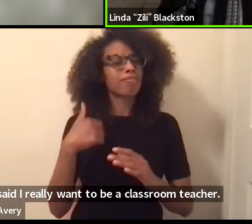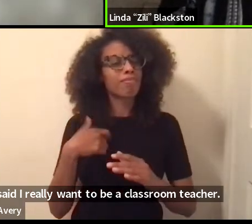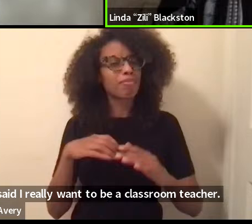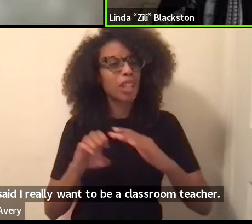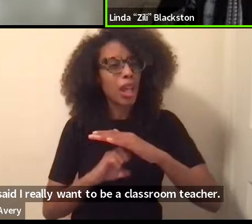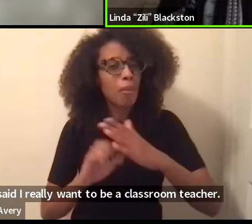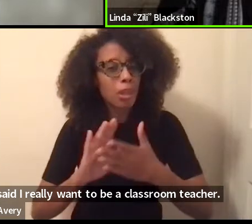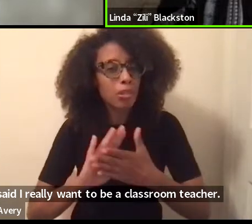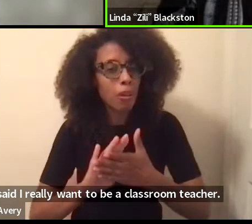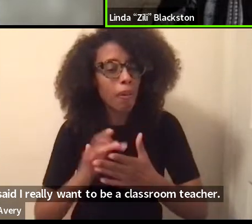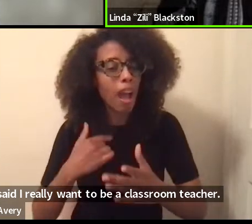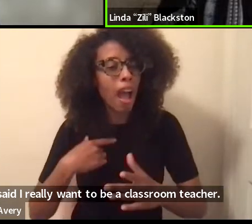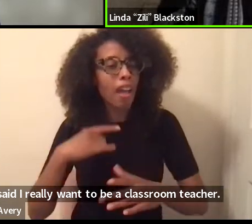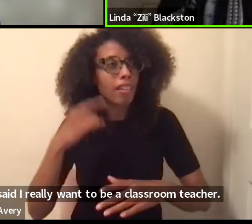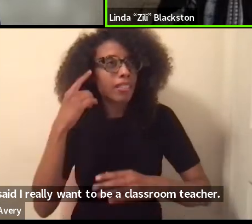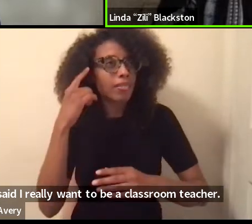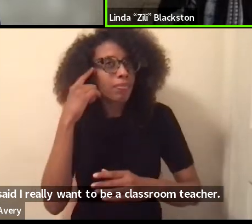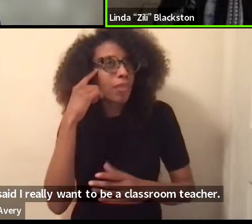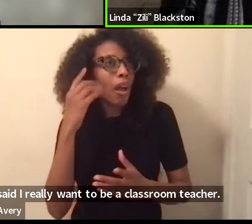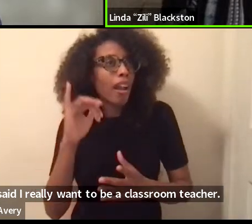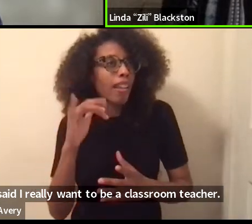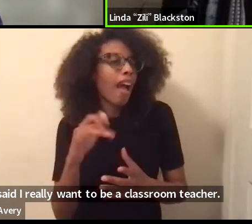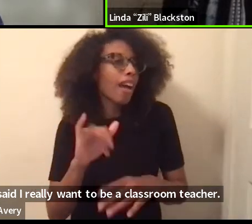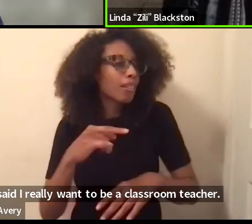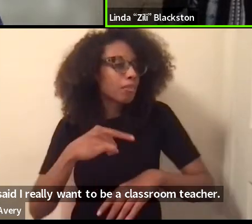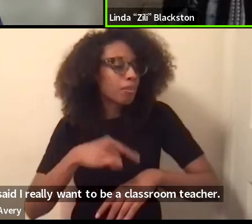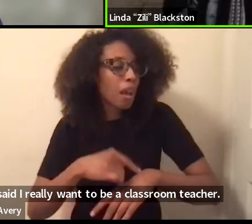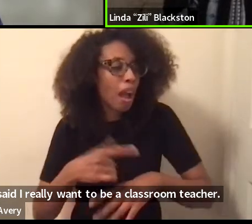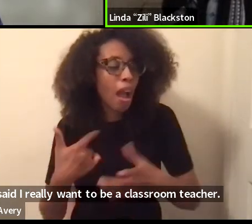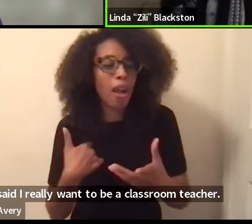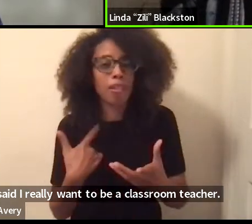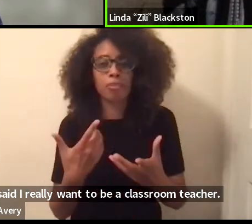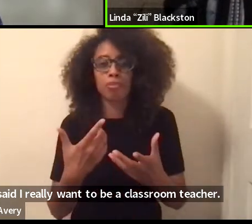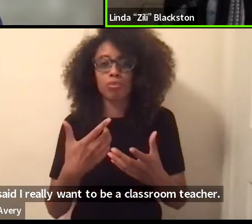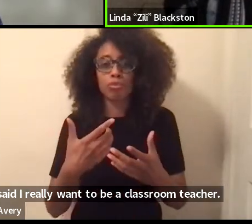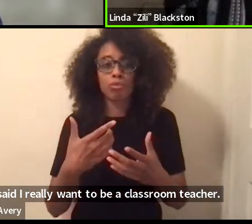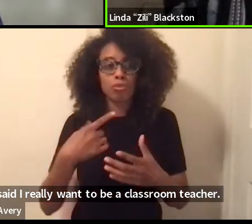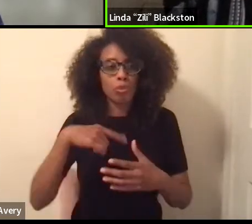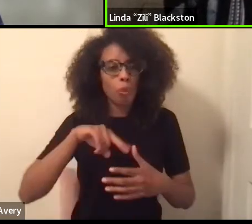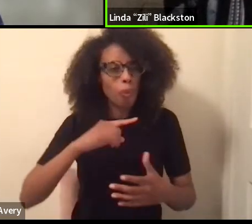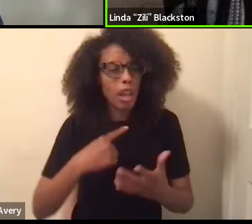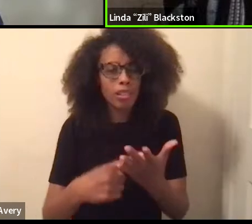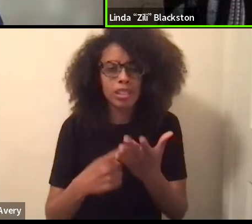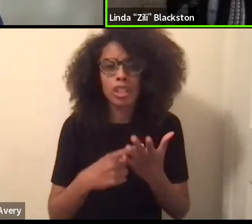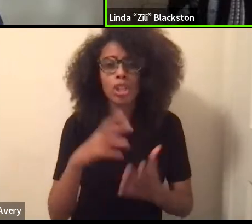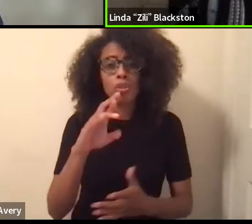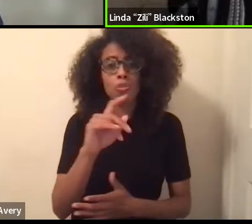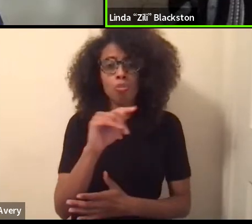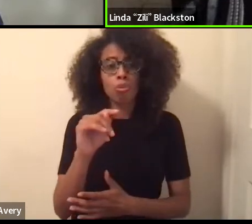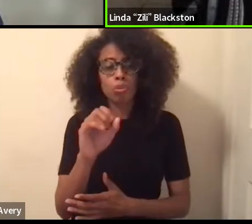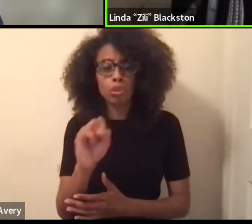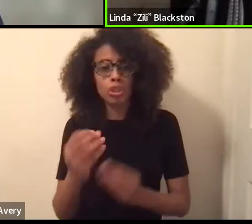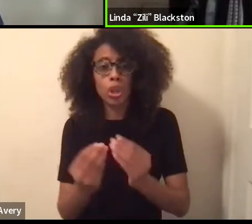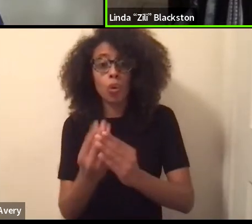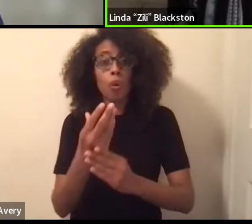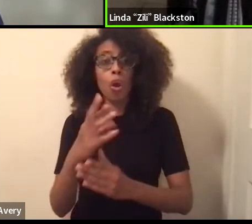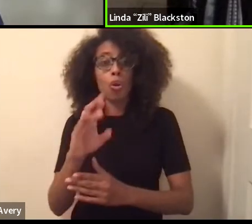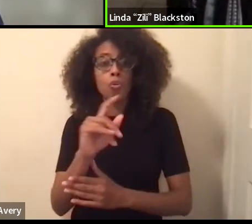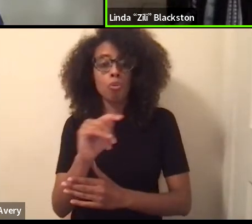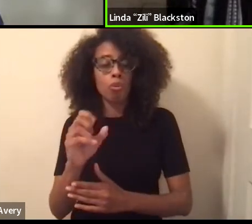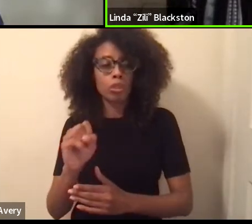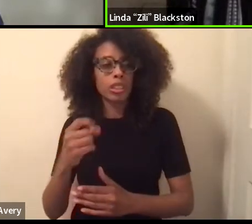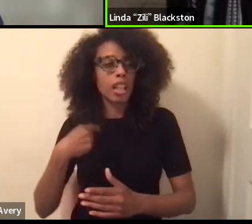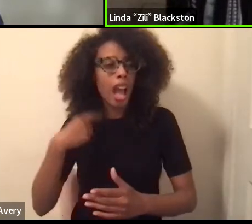it was so meaningful, because as we talked about roots and rooting out things and building roots and growing roots, I think